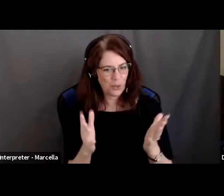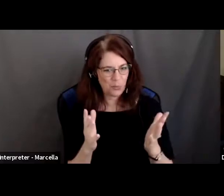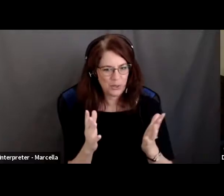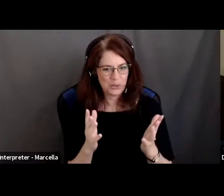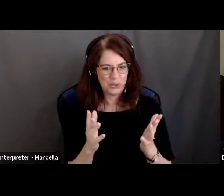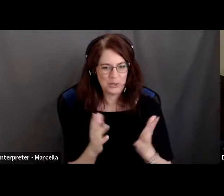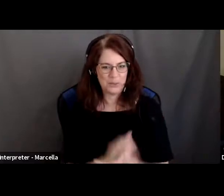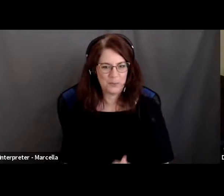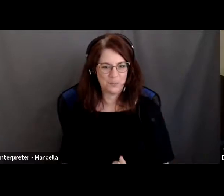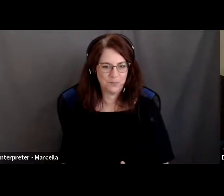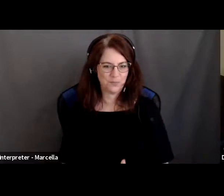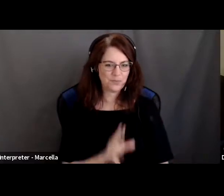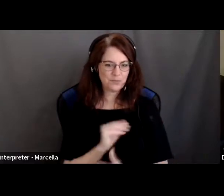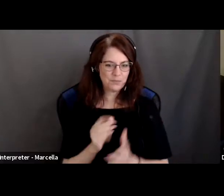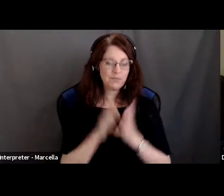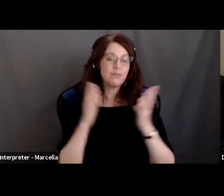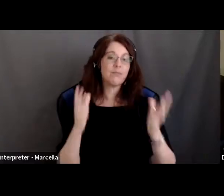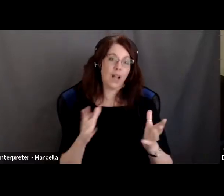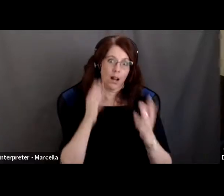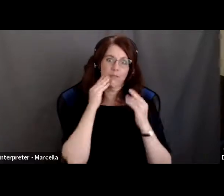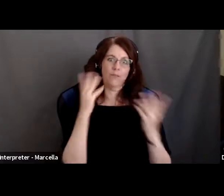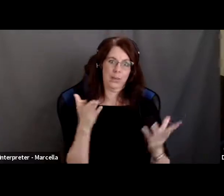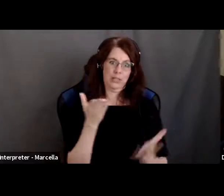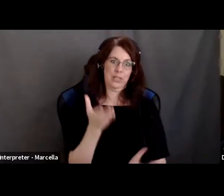the information, a lot of information there.